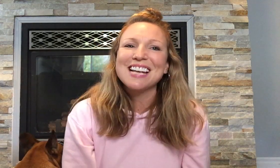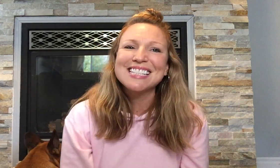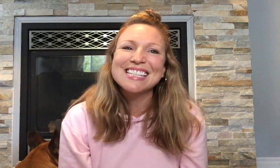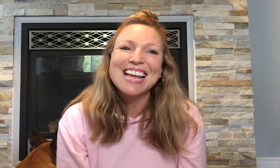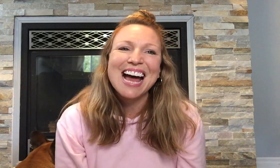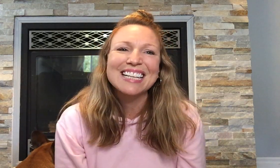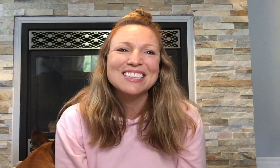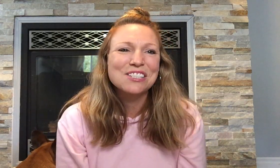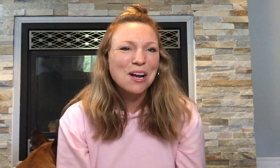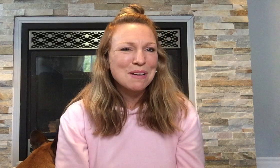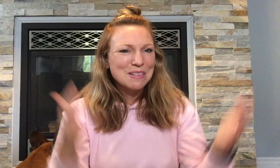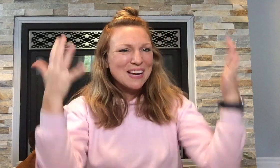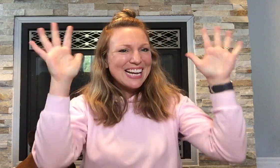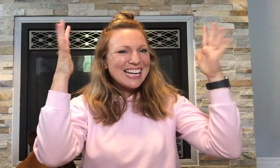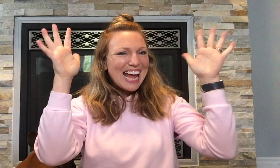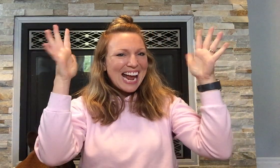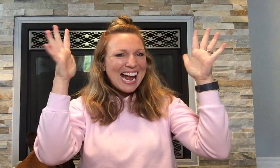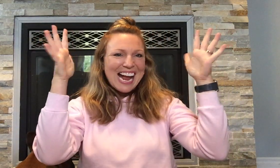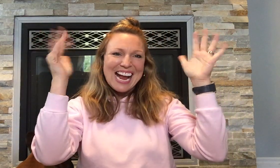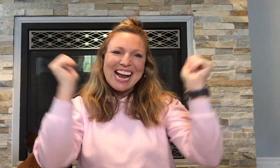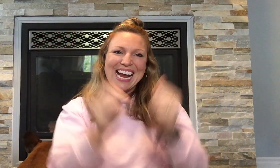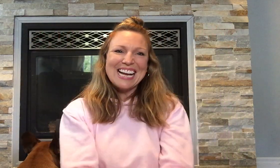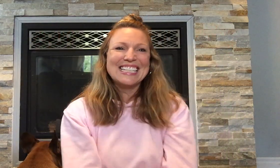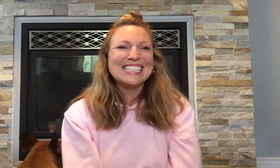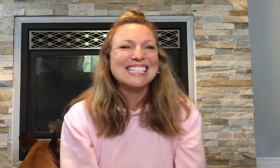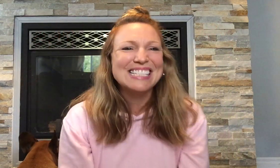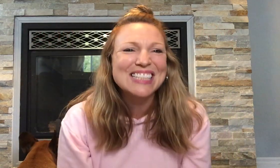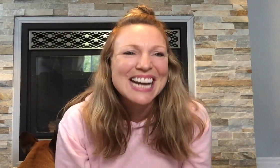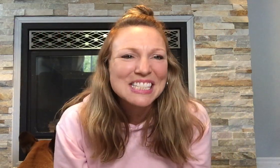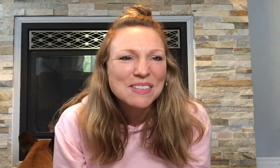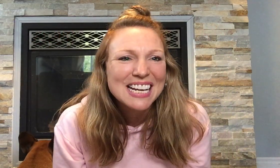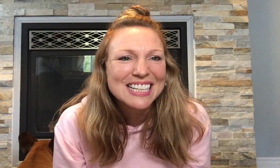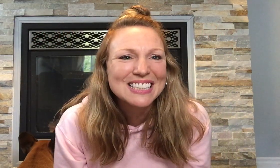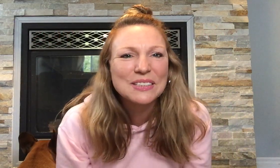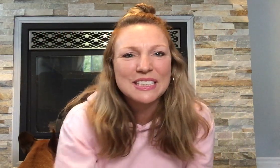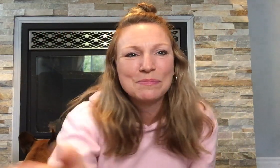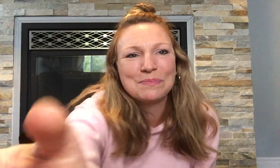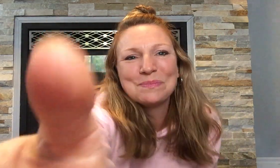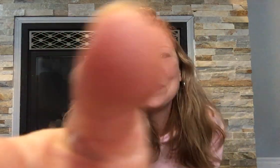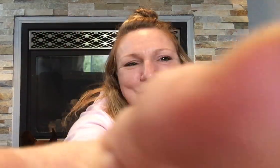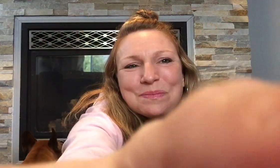signs in that. Good job, everybody. Yay! See you in the next video.